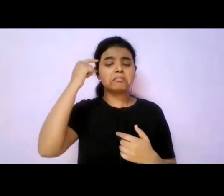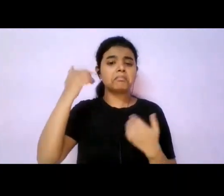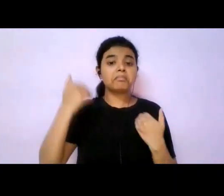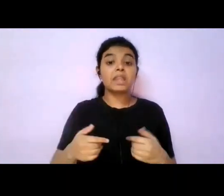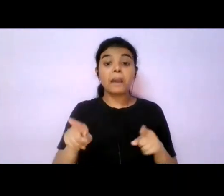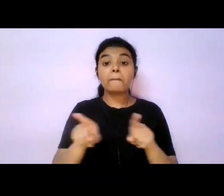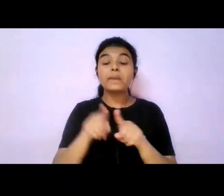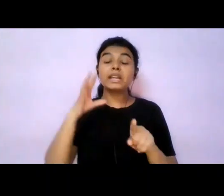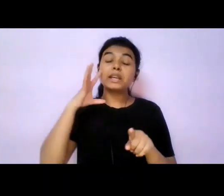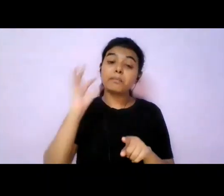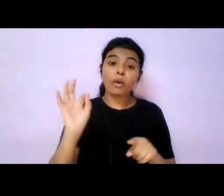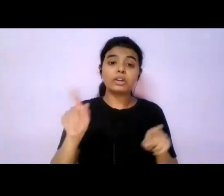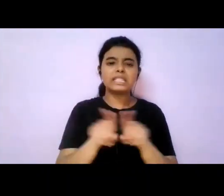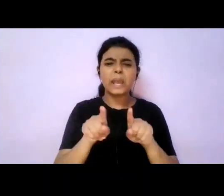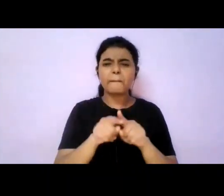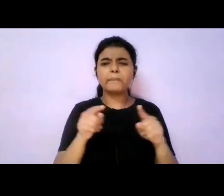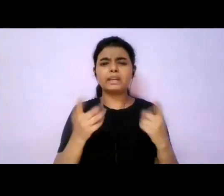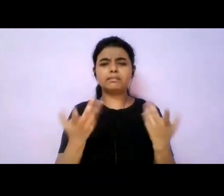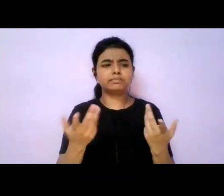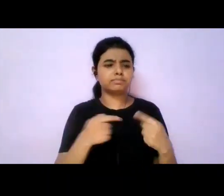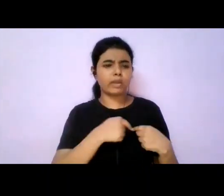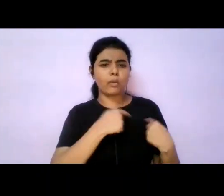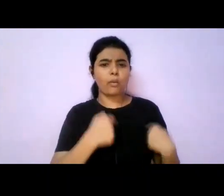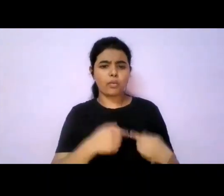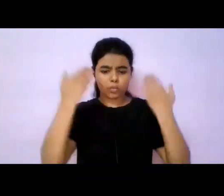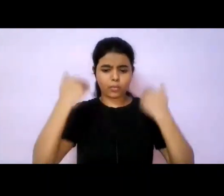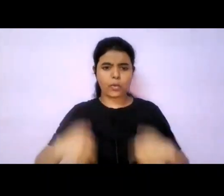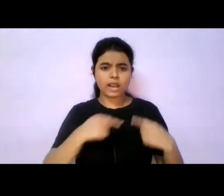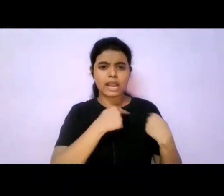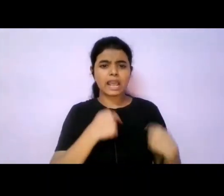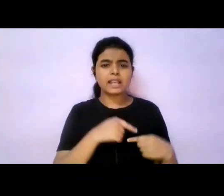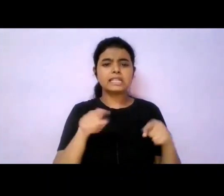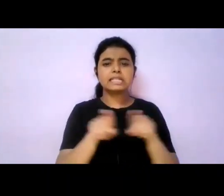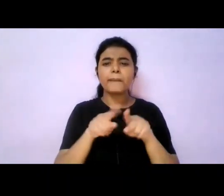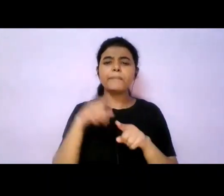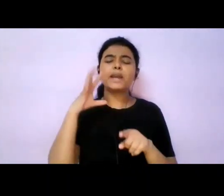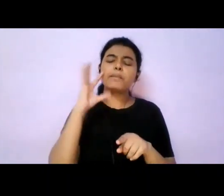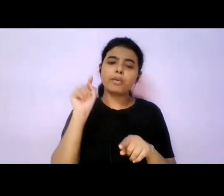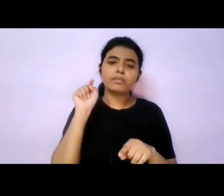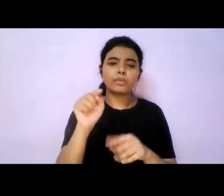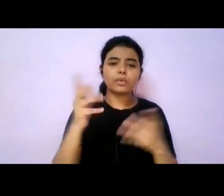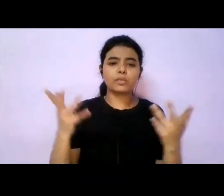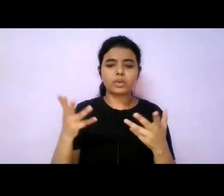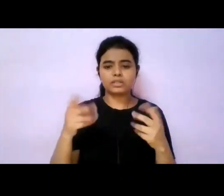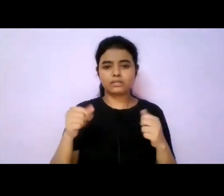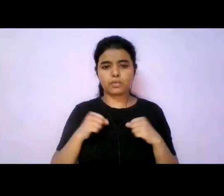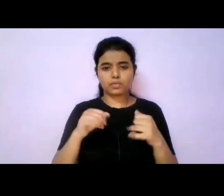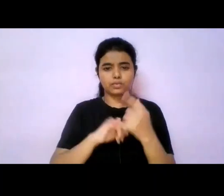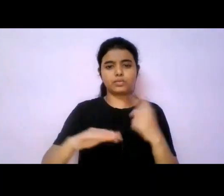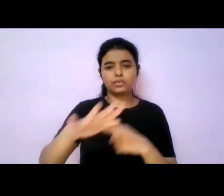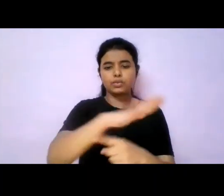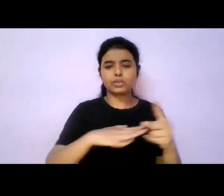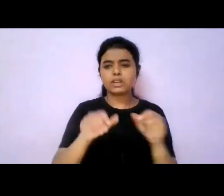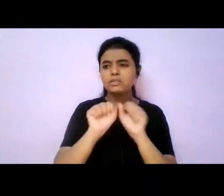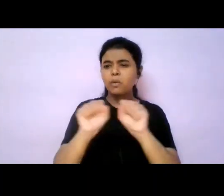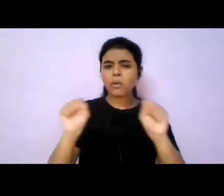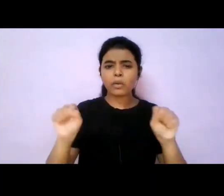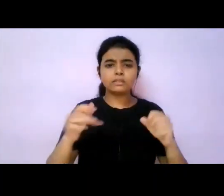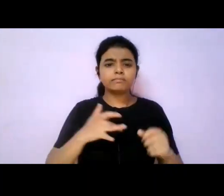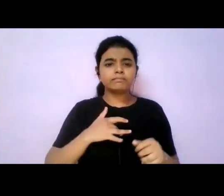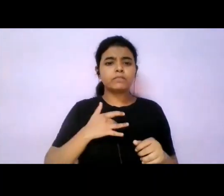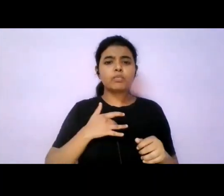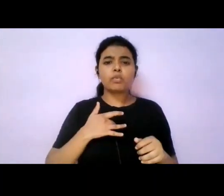of this, it would seem, is that we live in a society where we are all caught up in an endless search for emotional